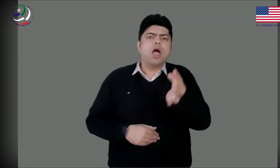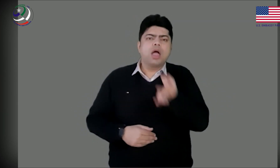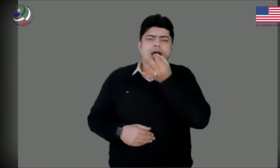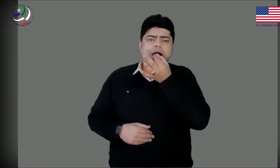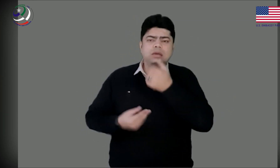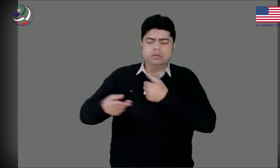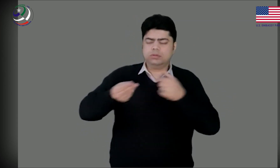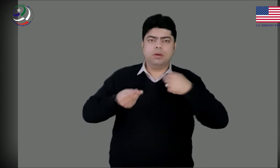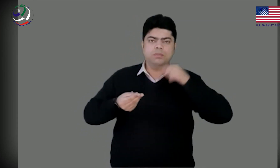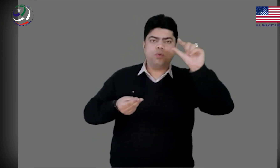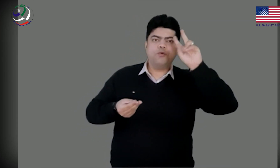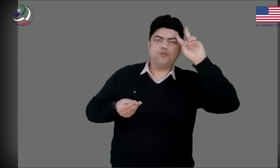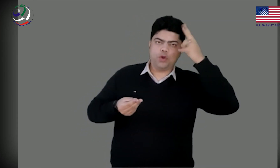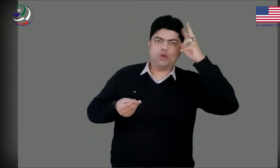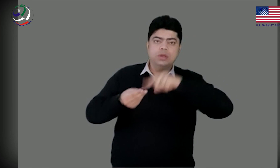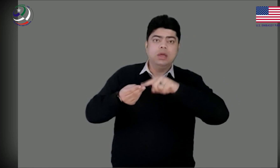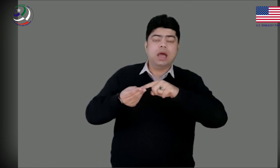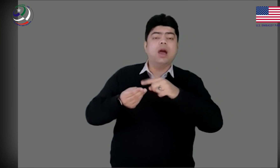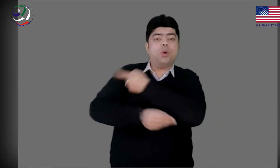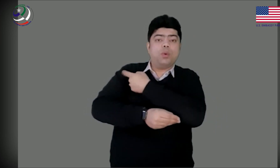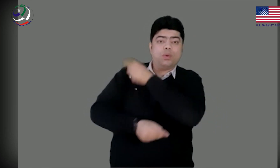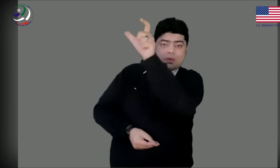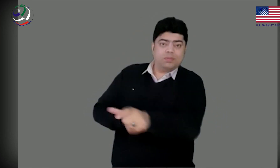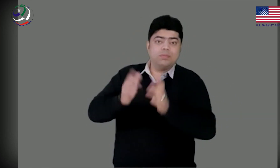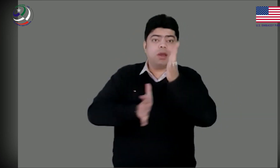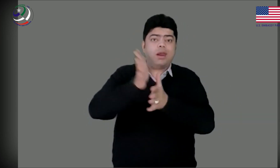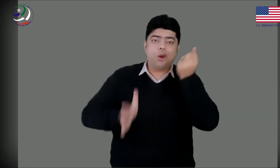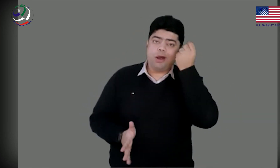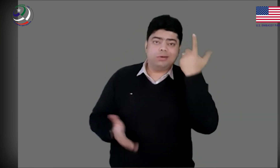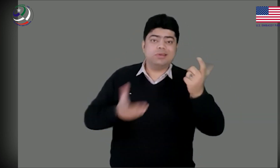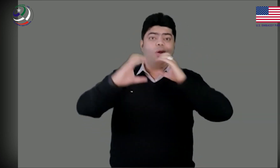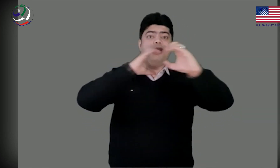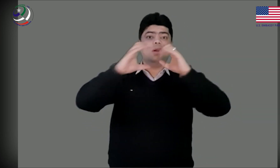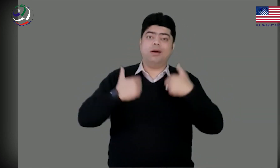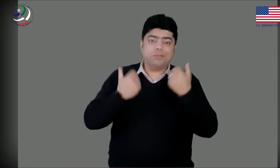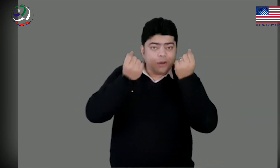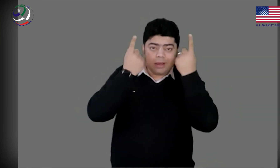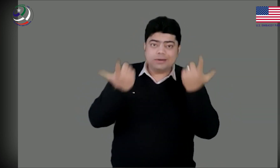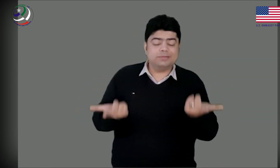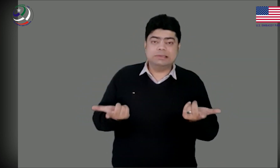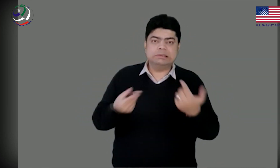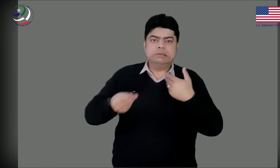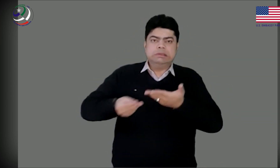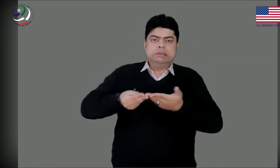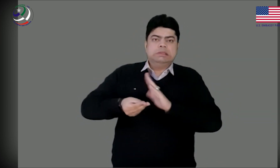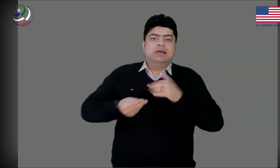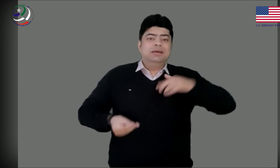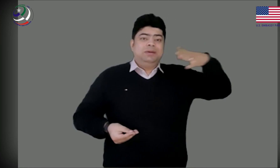They gave me some medicine, but I didn't feel right that I had been given the right medicine. I told my brother about it and he went to the doctor with me.